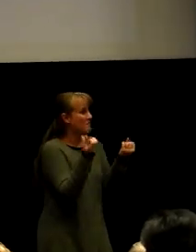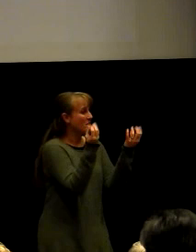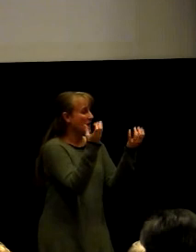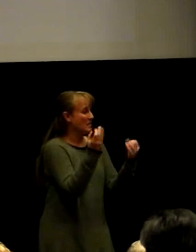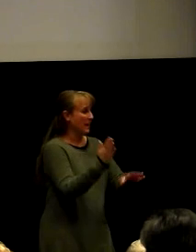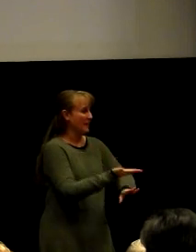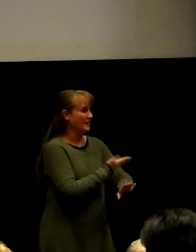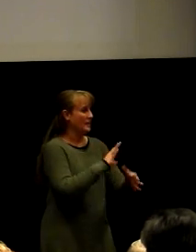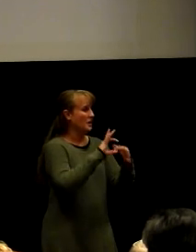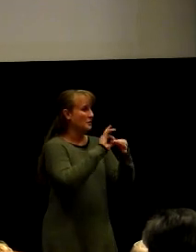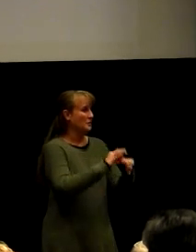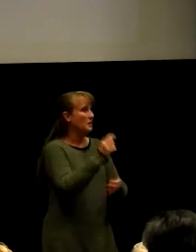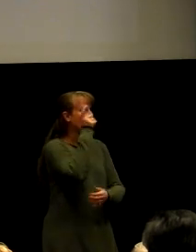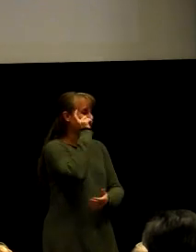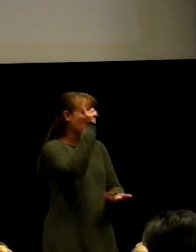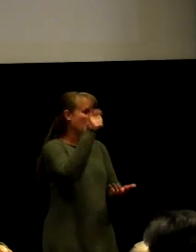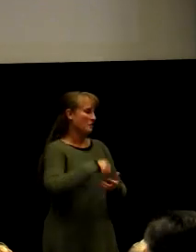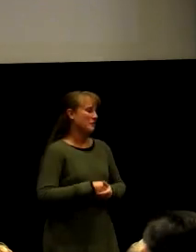many songs about the moon.